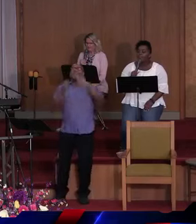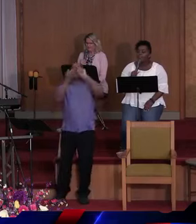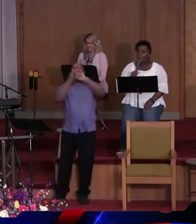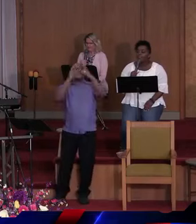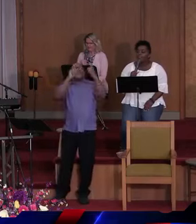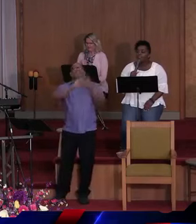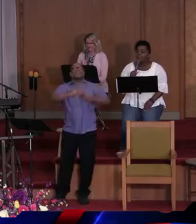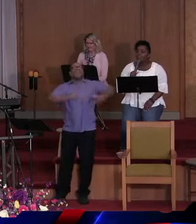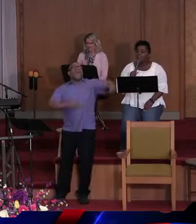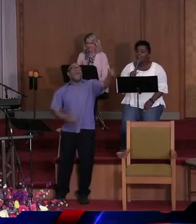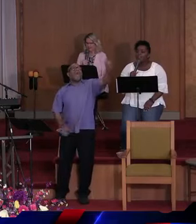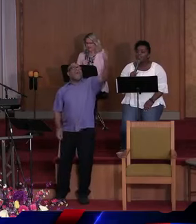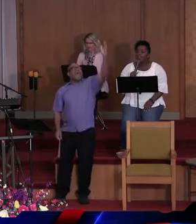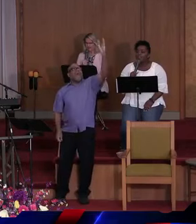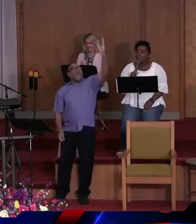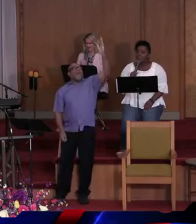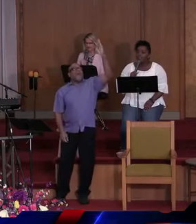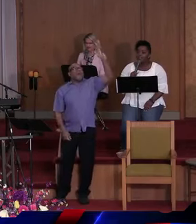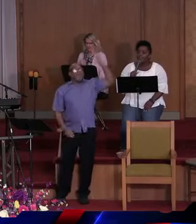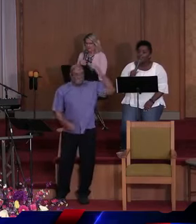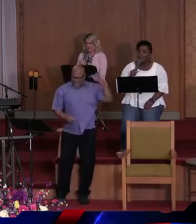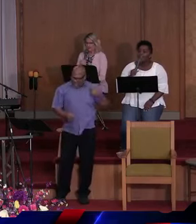am a friend of God.